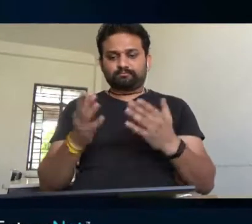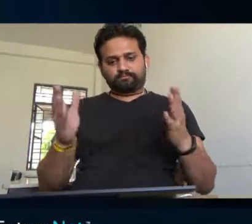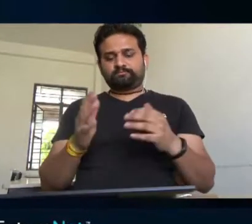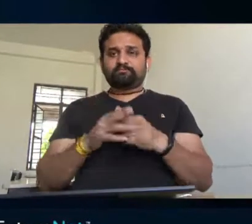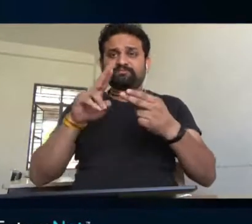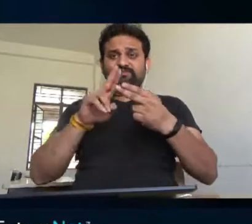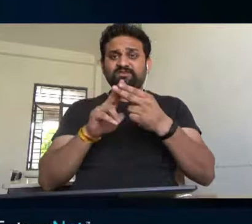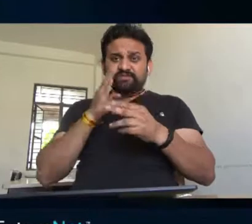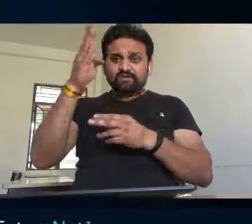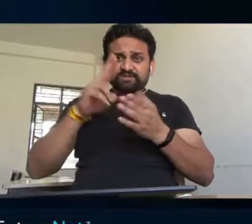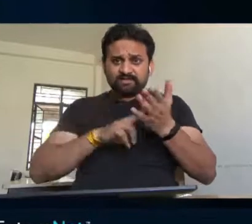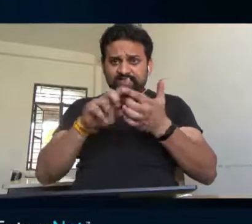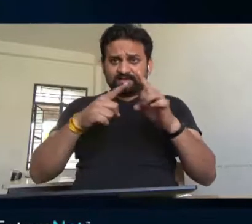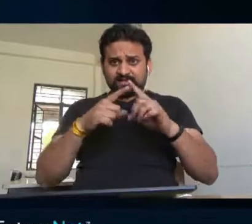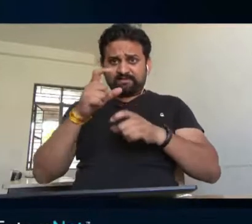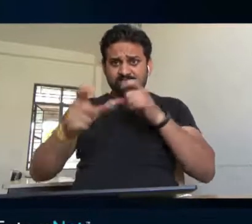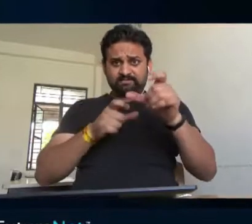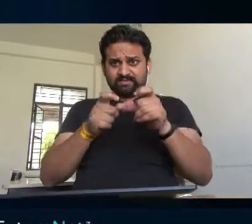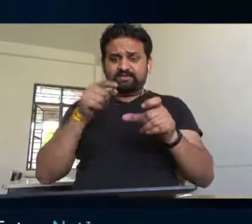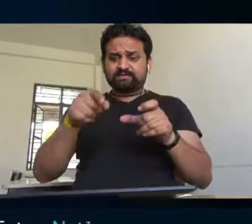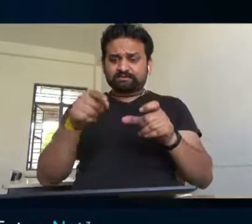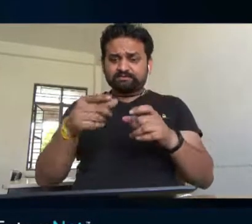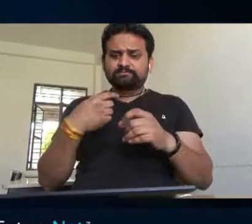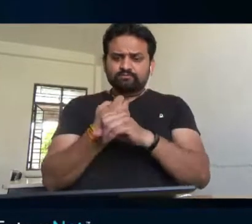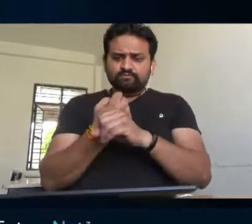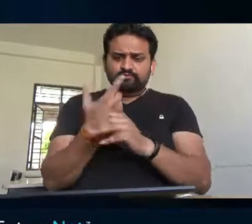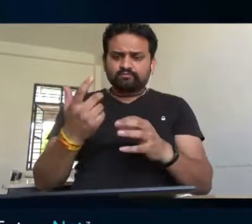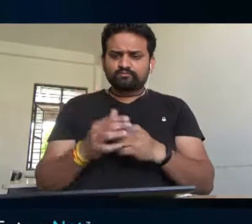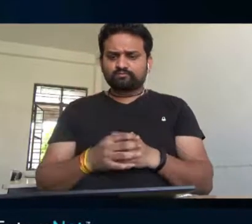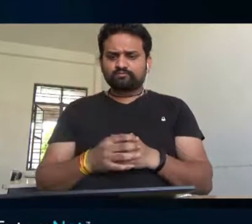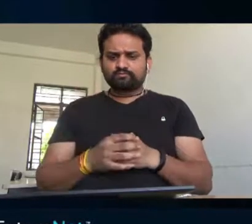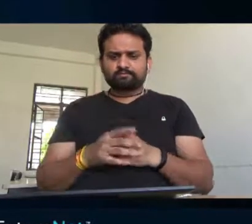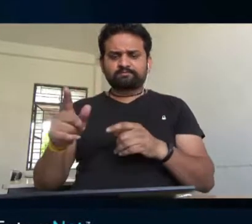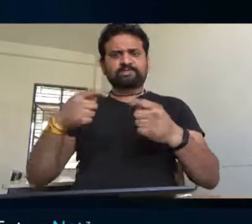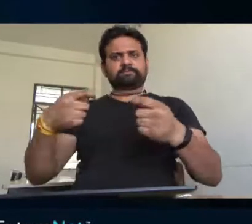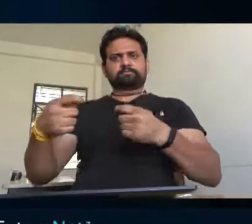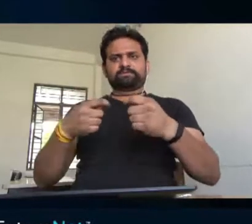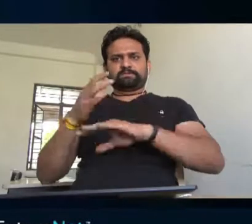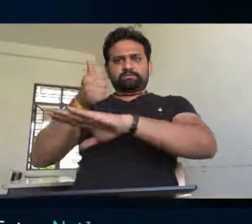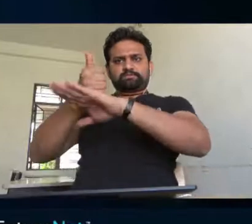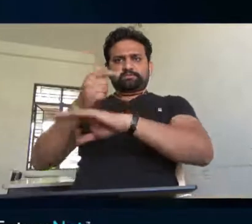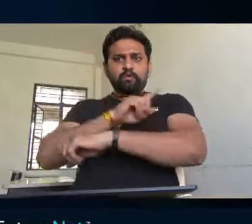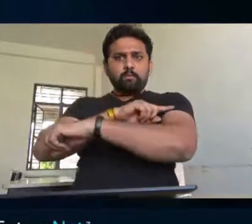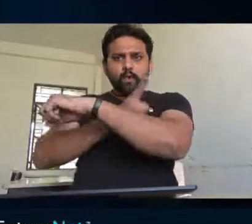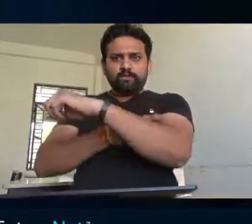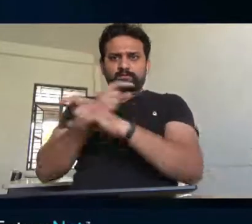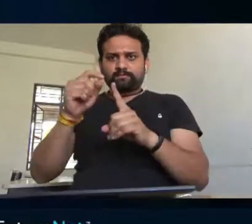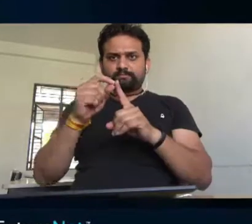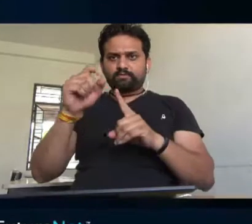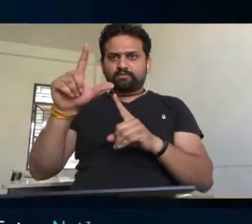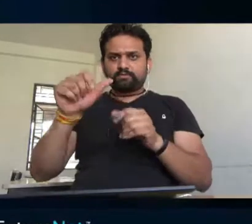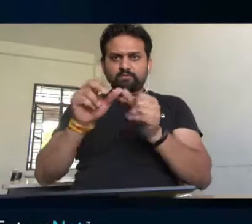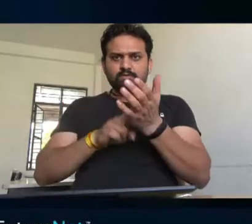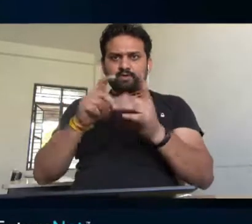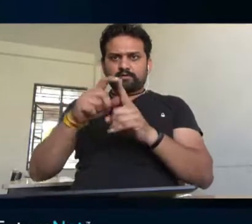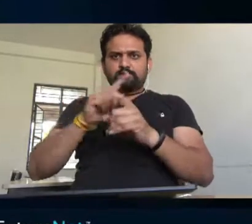about FutureNet Cafe, about FutureNet Foundation, and about the FutureNet Sports. But I must speak a little bit faster now because I see we need a lot of